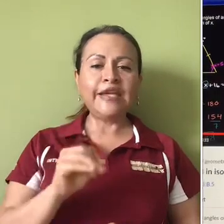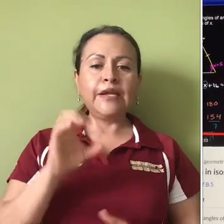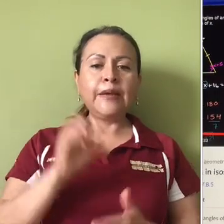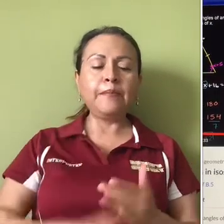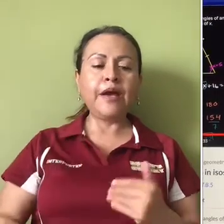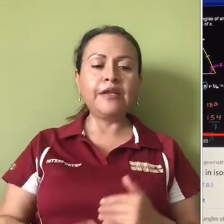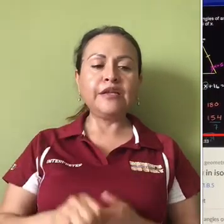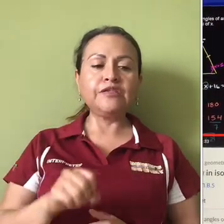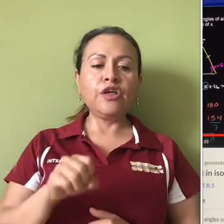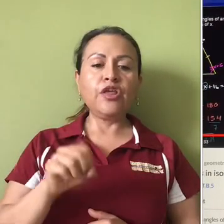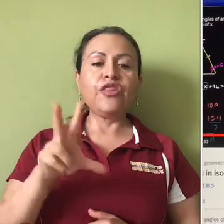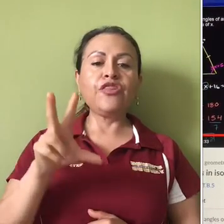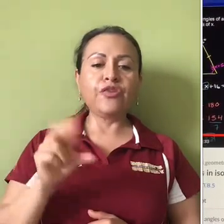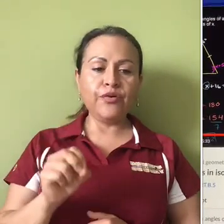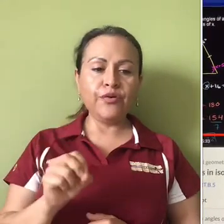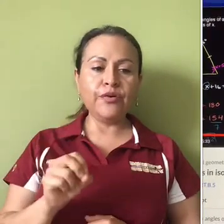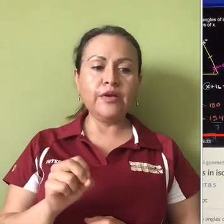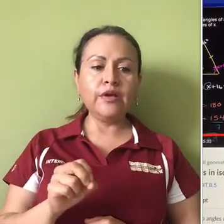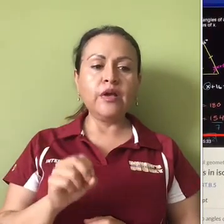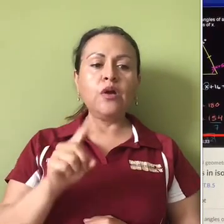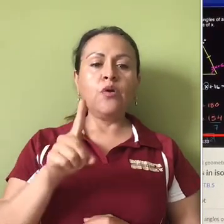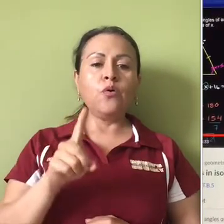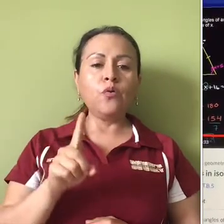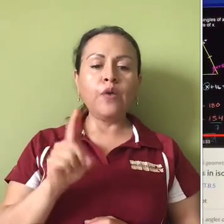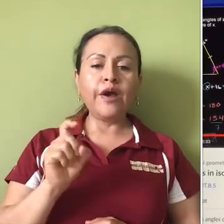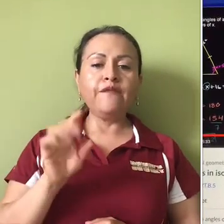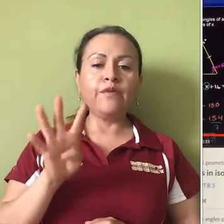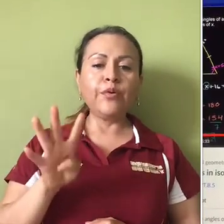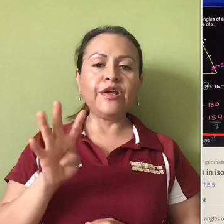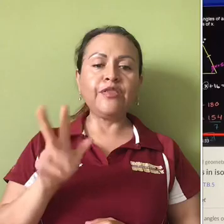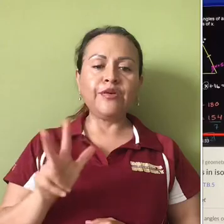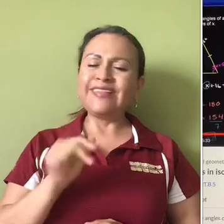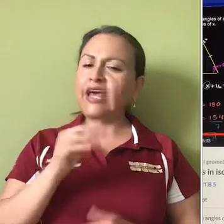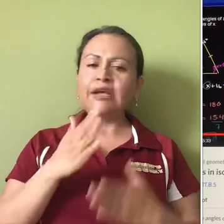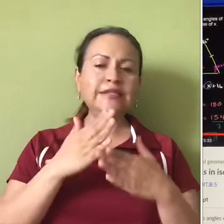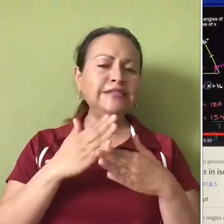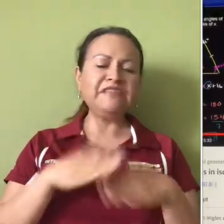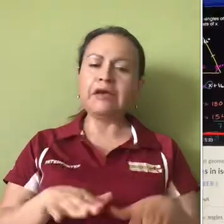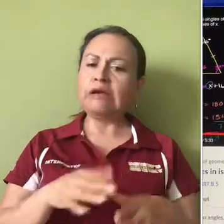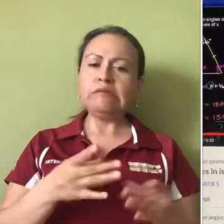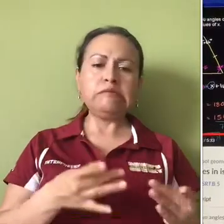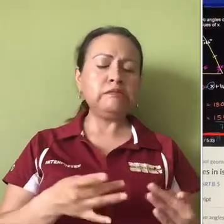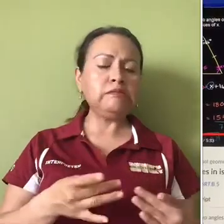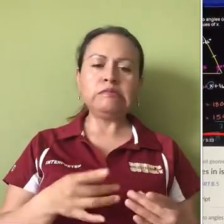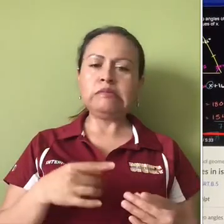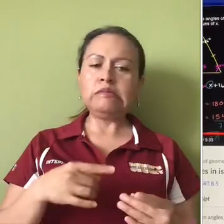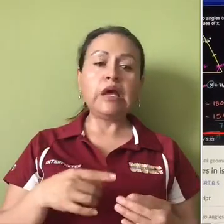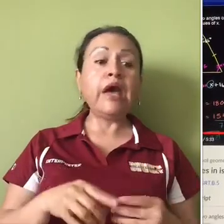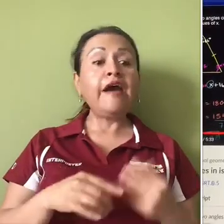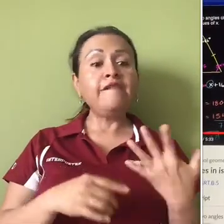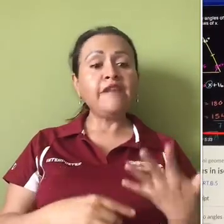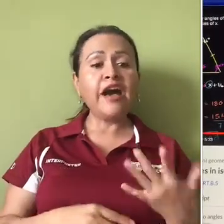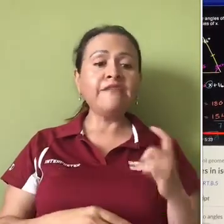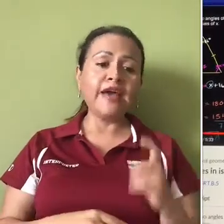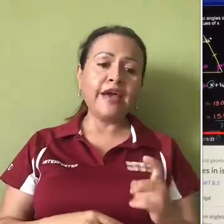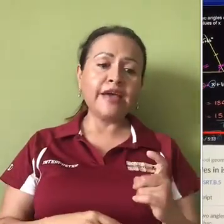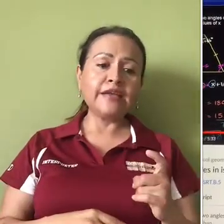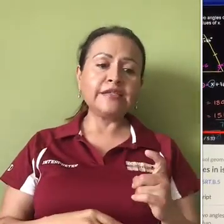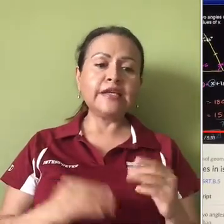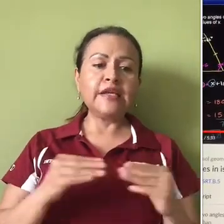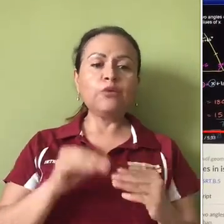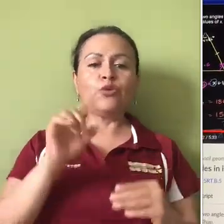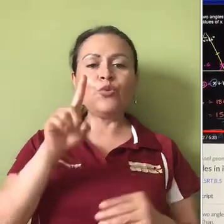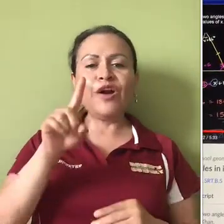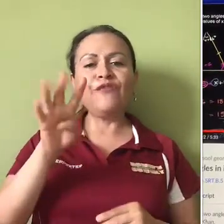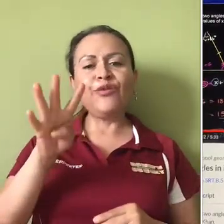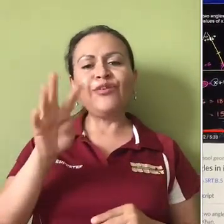is 150, so that gives us to 143, so it's not going to divide nicely. Divide both sides by 5, you get x is equal to